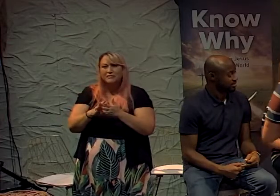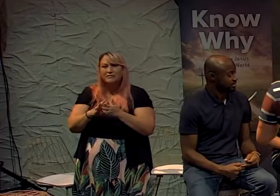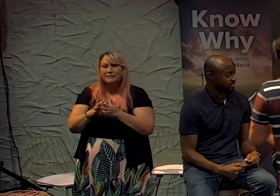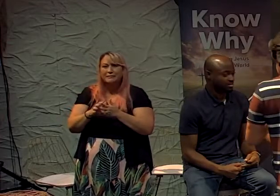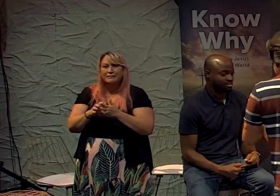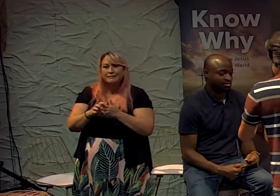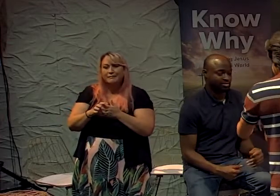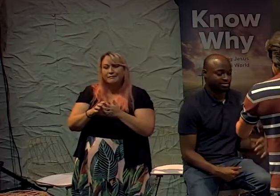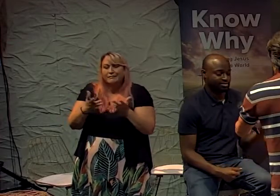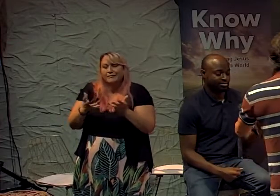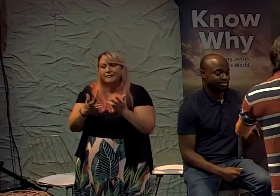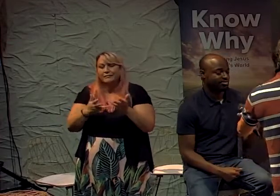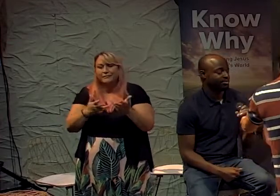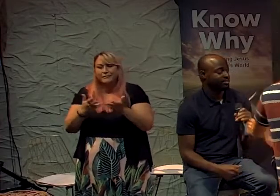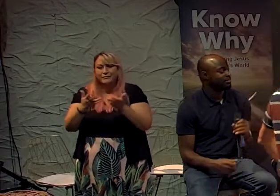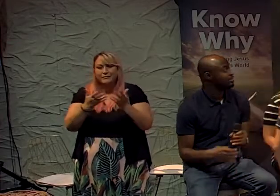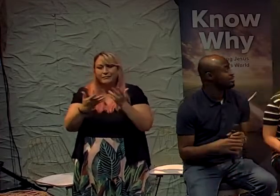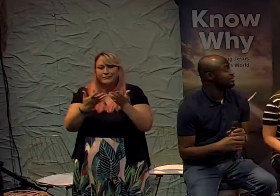going to not need to.